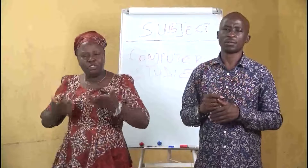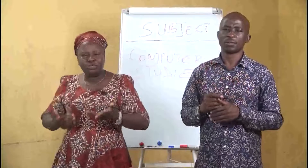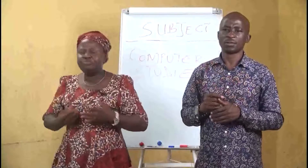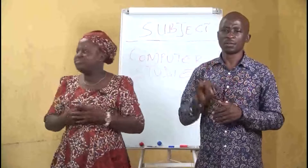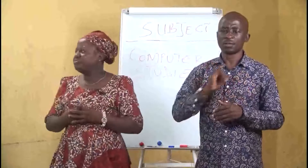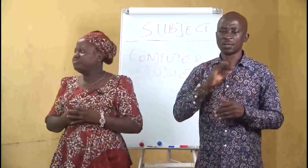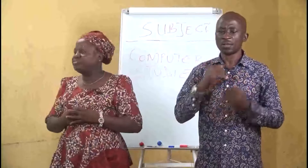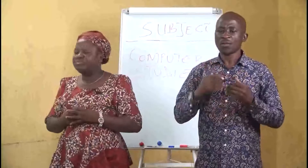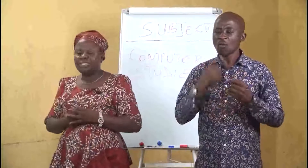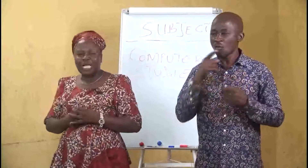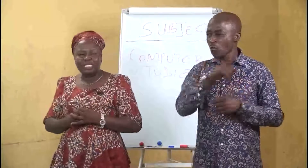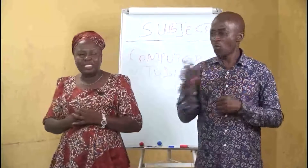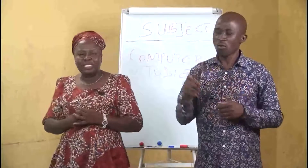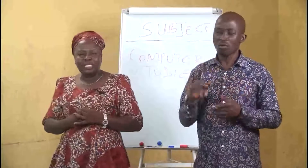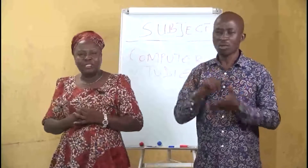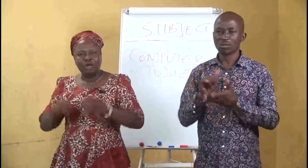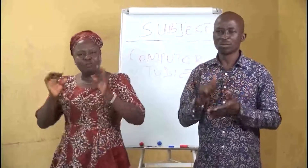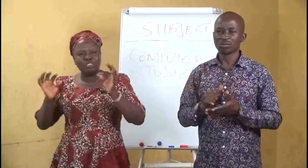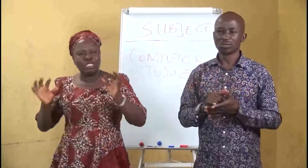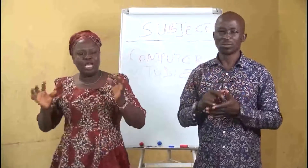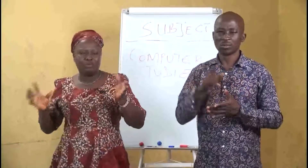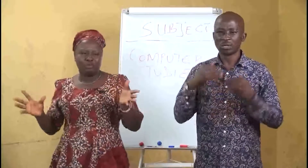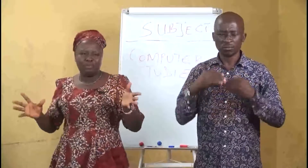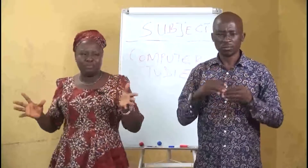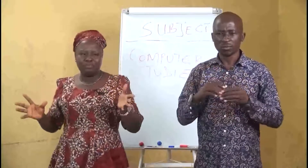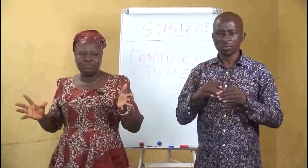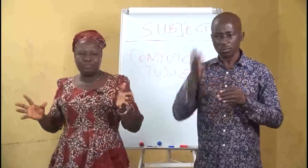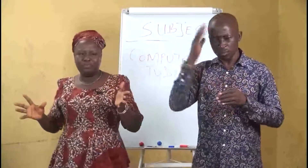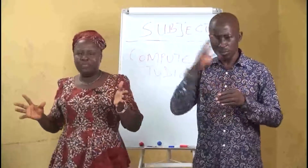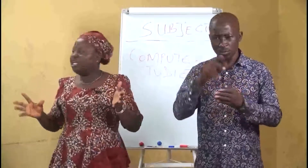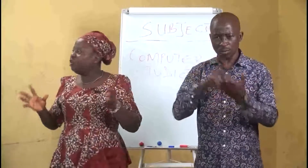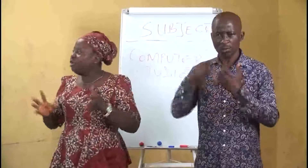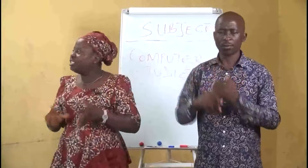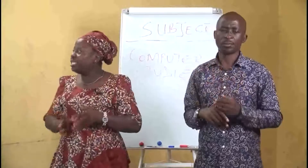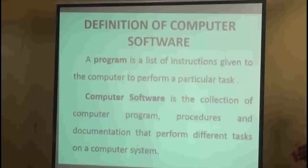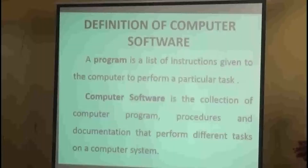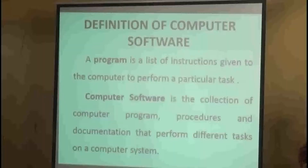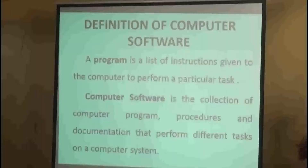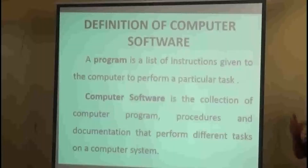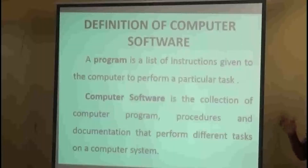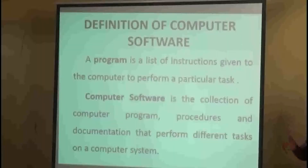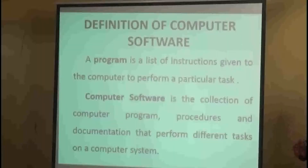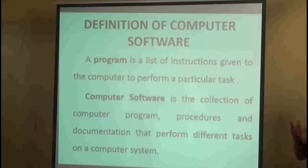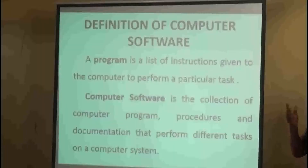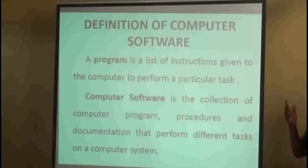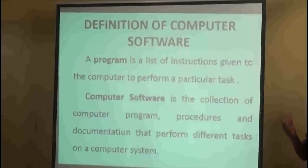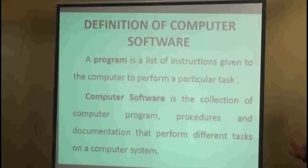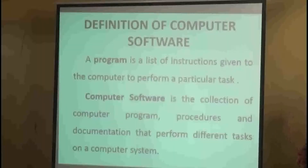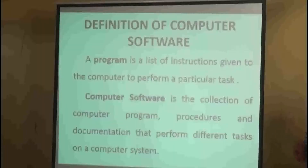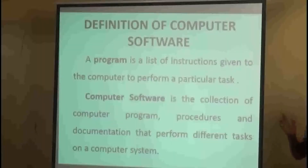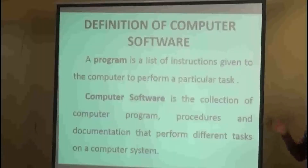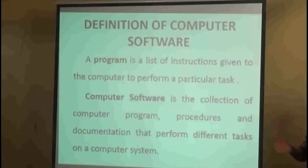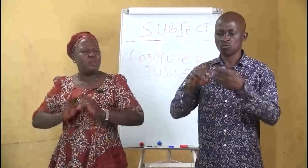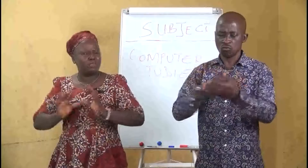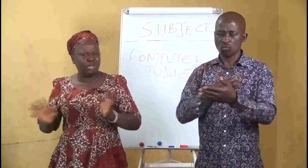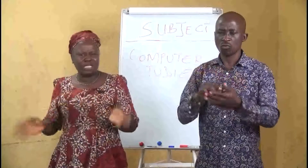I've told you that you have to consider a program in which I said is the instruction given to the computer